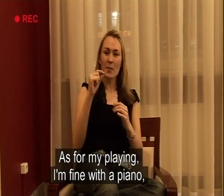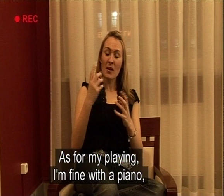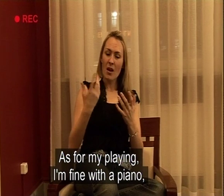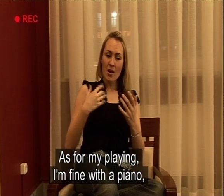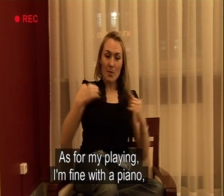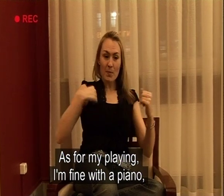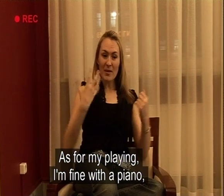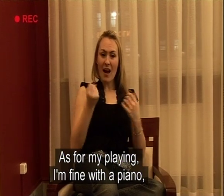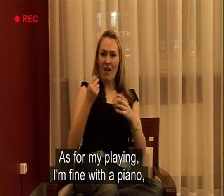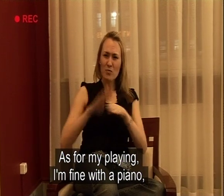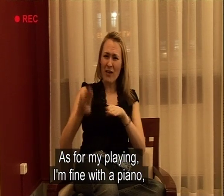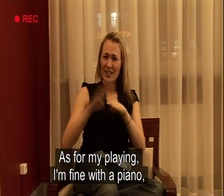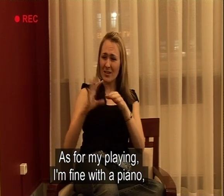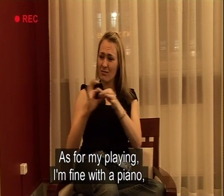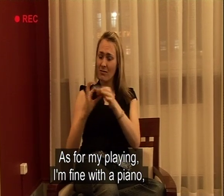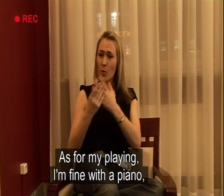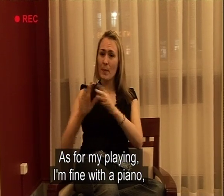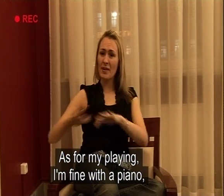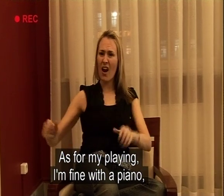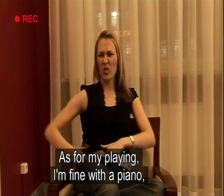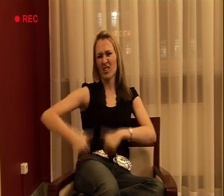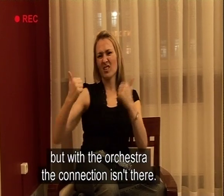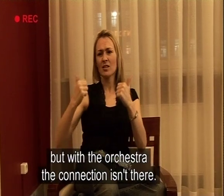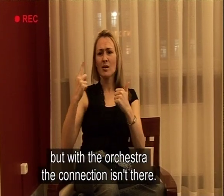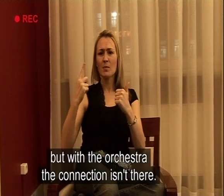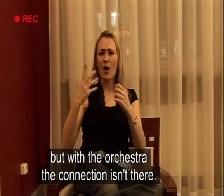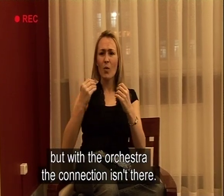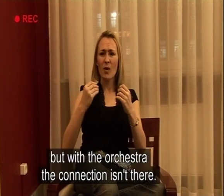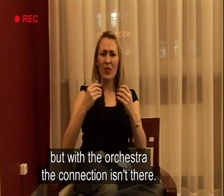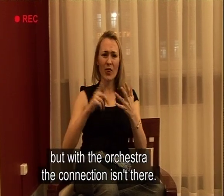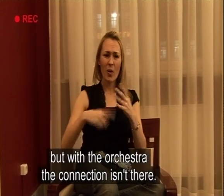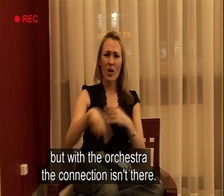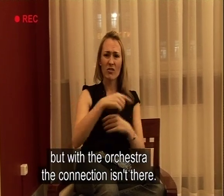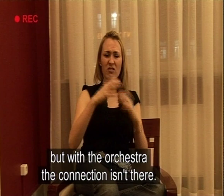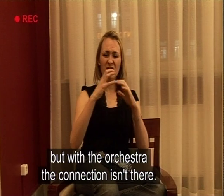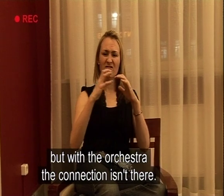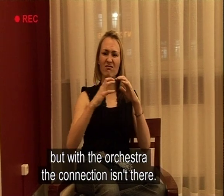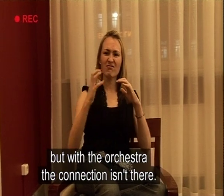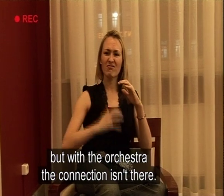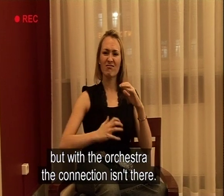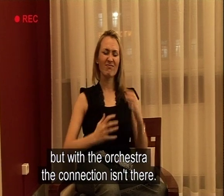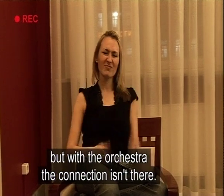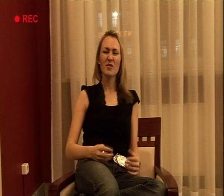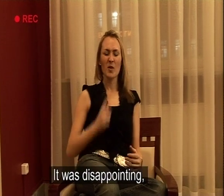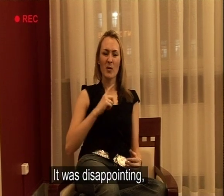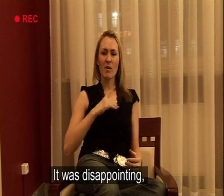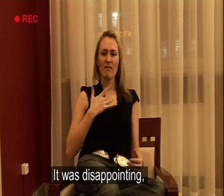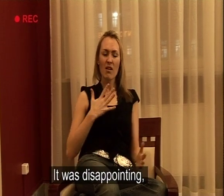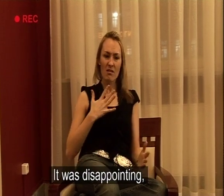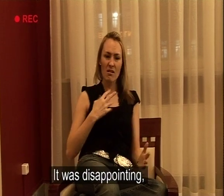for my playing, I'm fine with the piano, but with the orchestra, the connection isn't